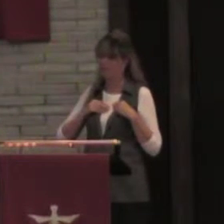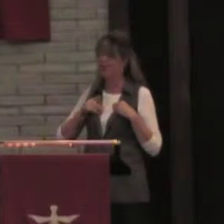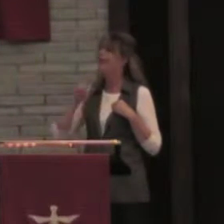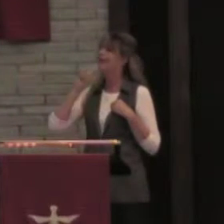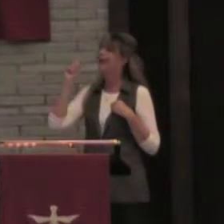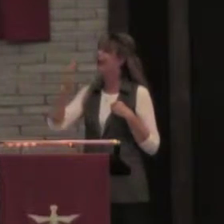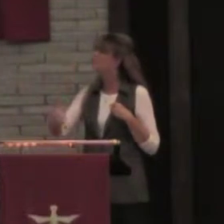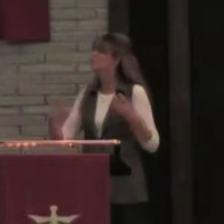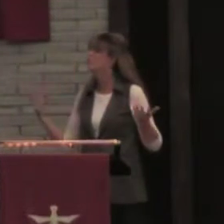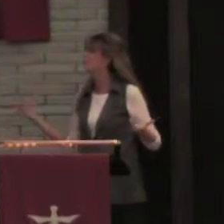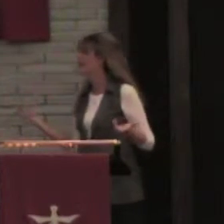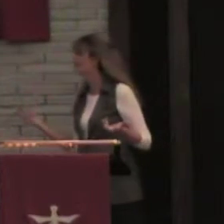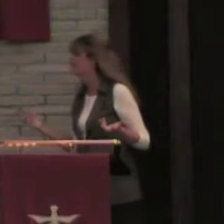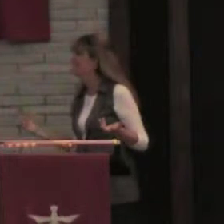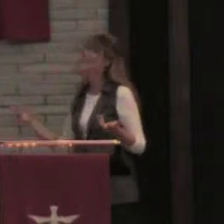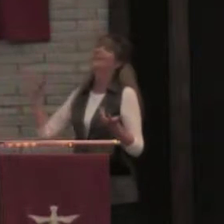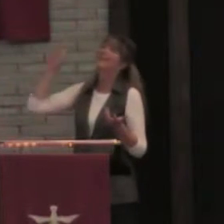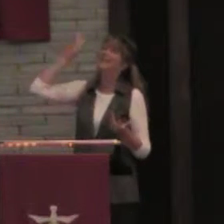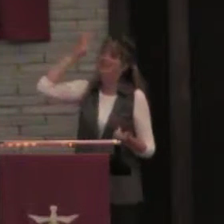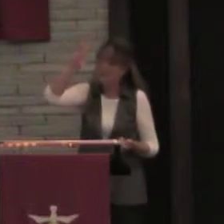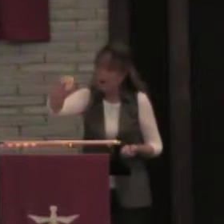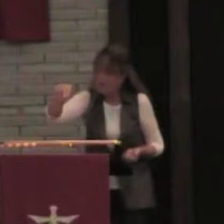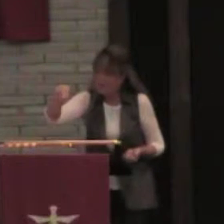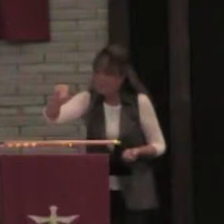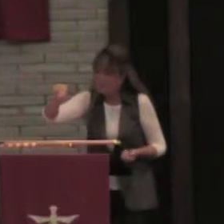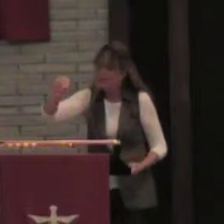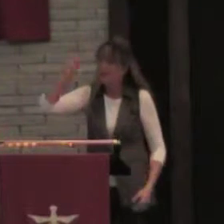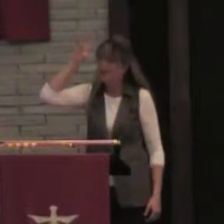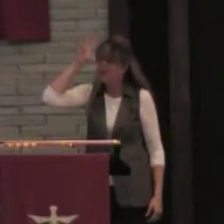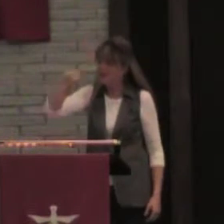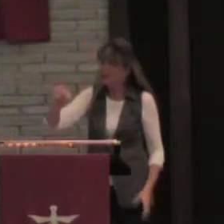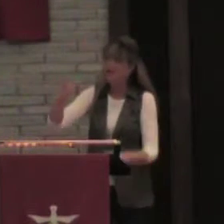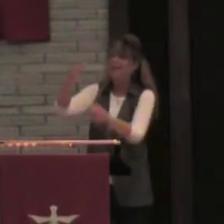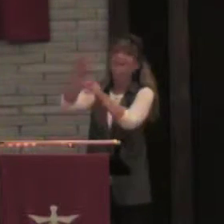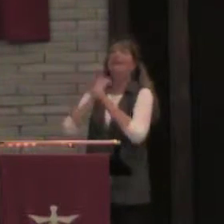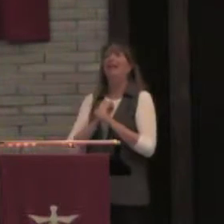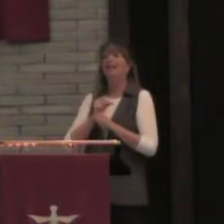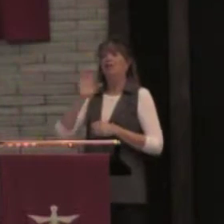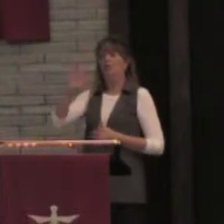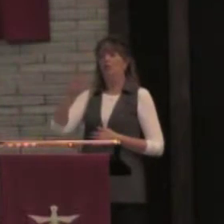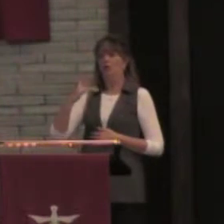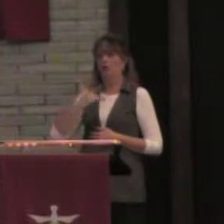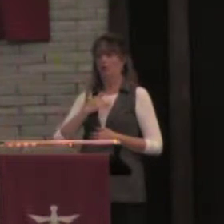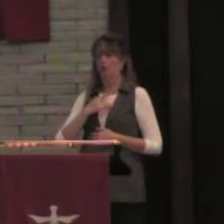And you think you must accept the answer, no.